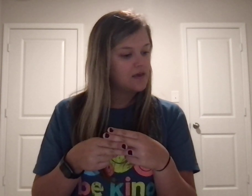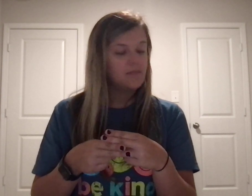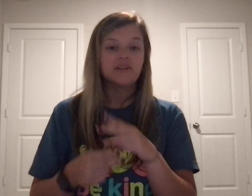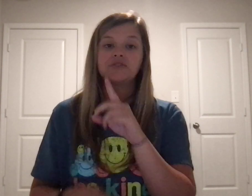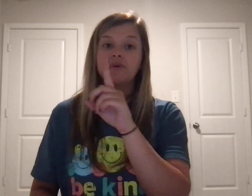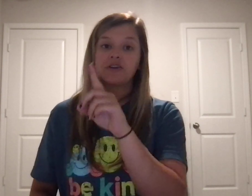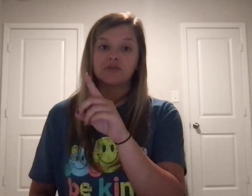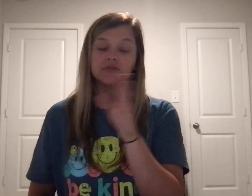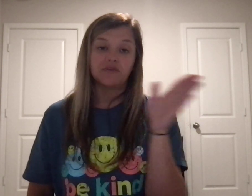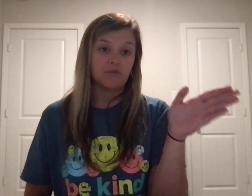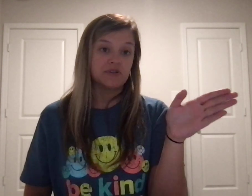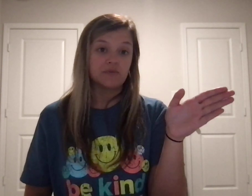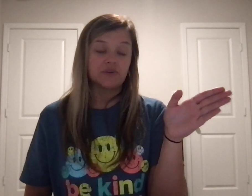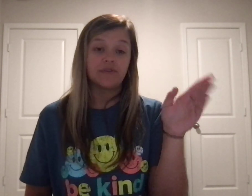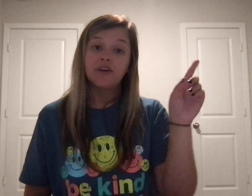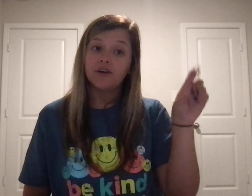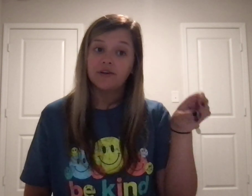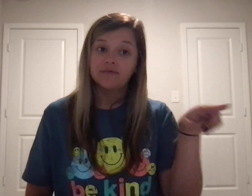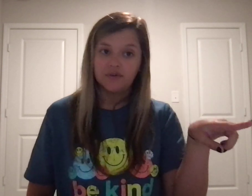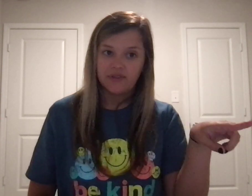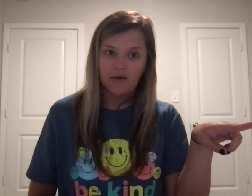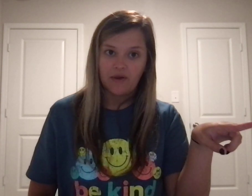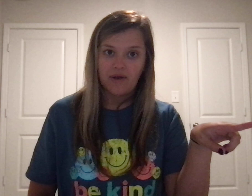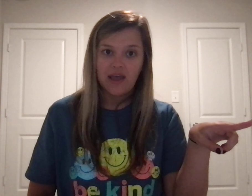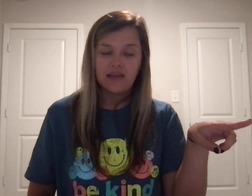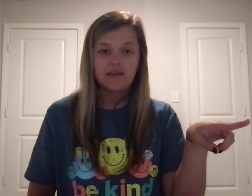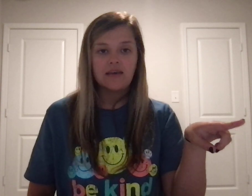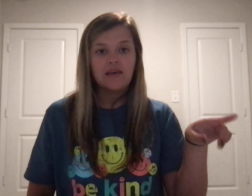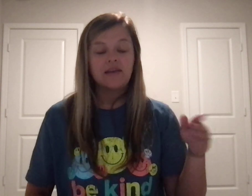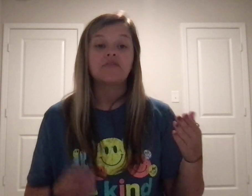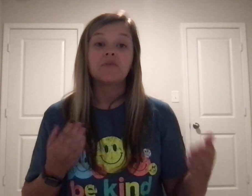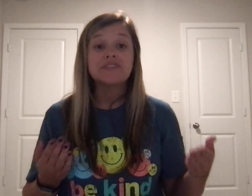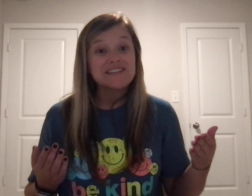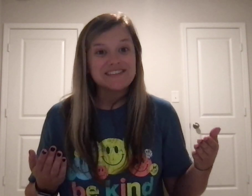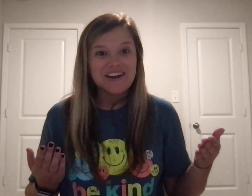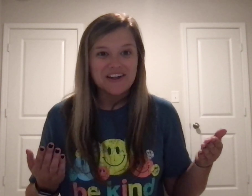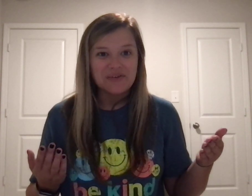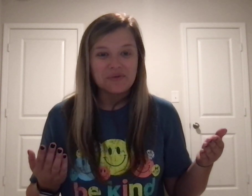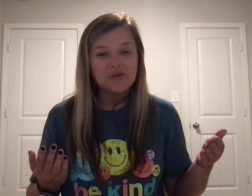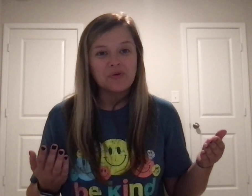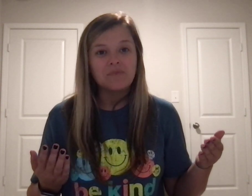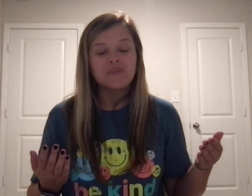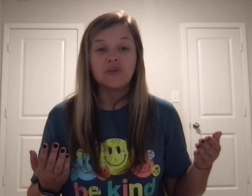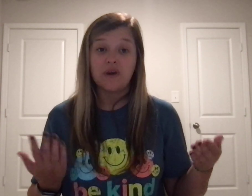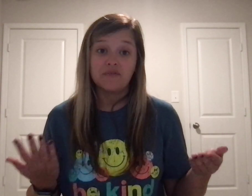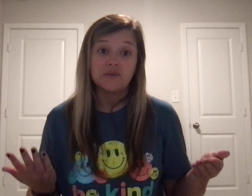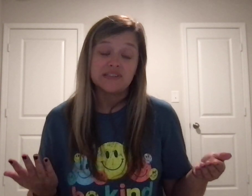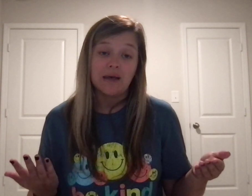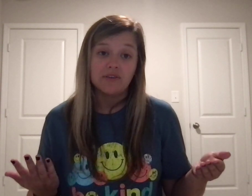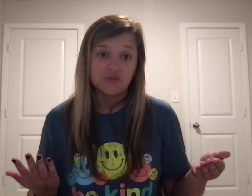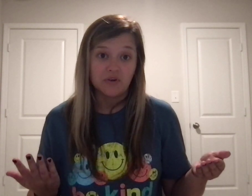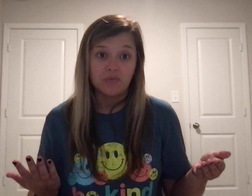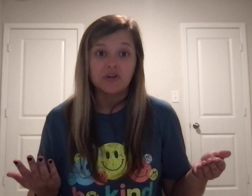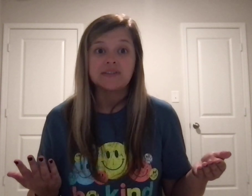But it's directional. So if the person was over here, do it that way, right? And if the person's not in the room, then you have to establish where the person